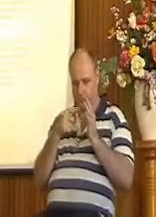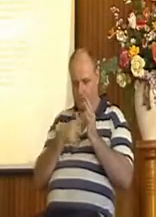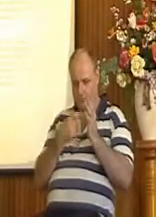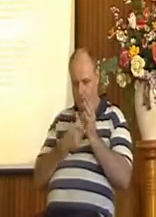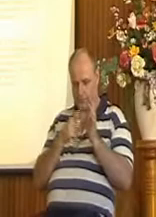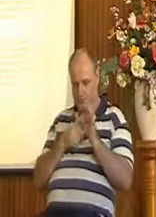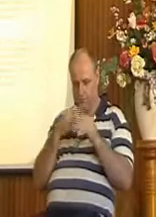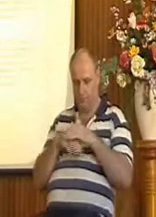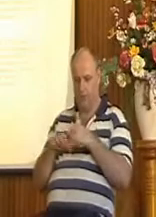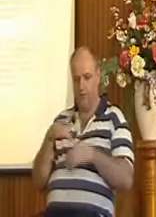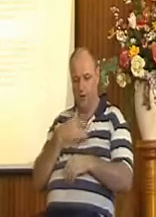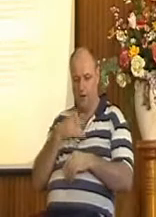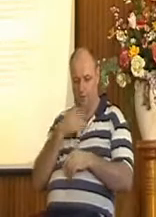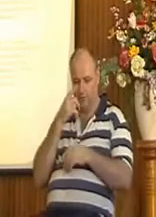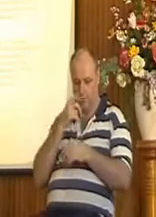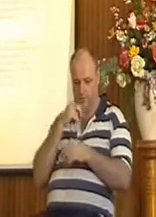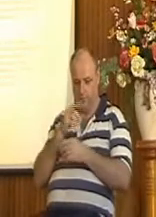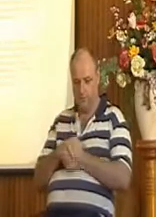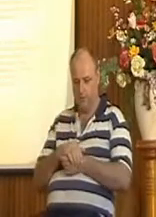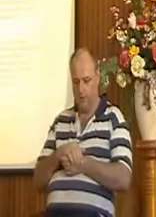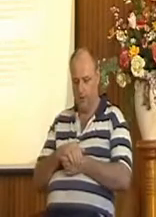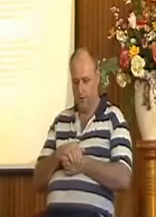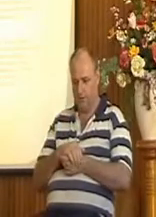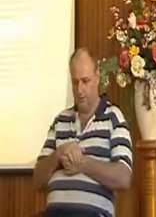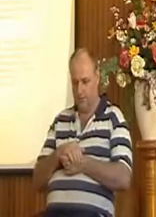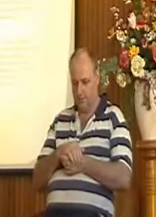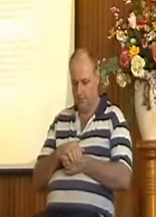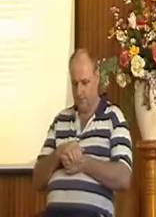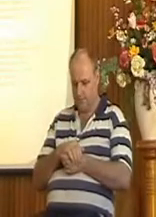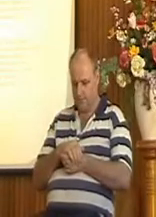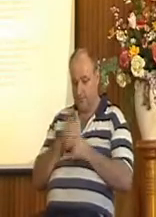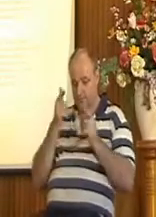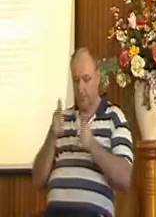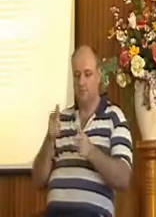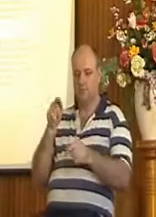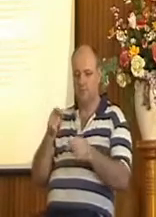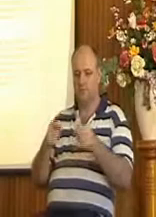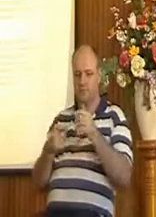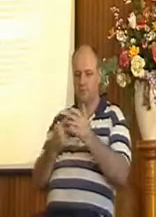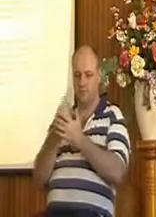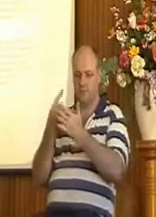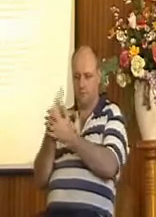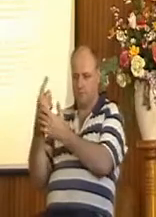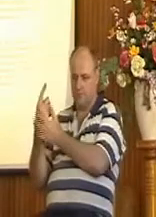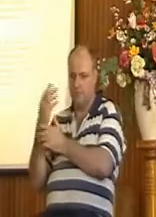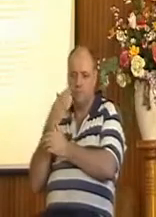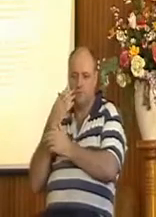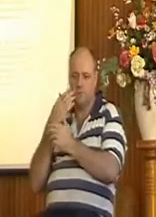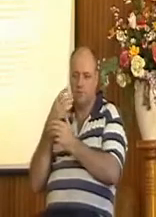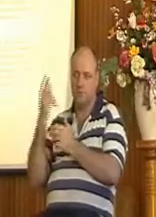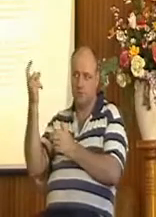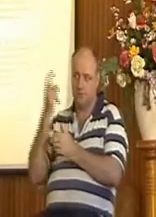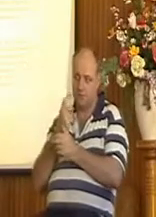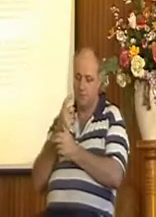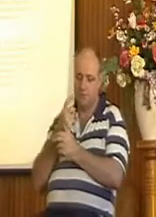Well, let it go on until the day when our Lord Jesus Christ appears. That is the resurrection day for us.